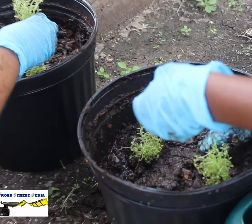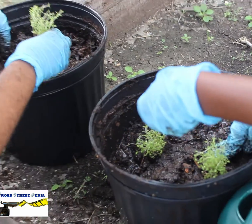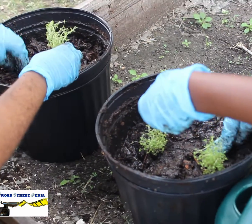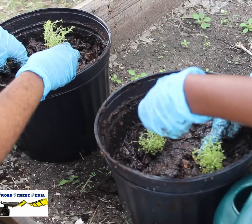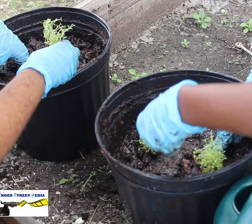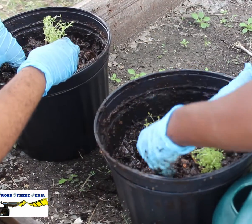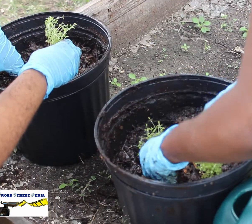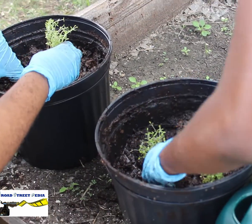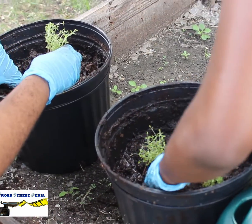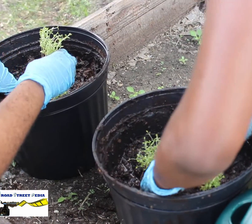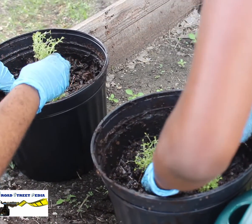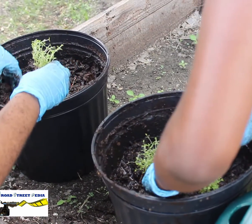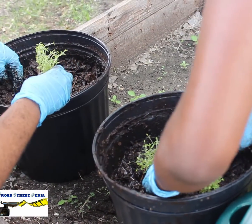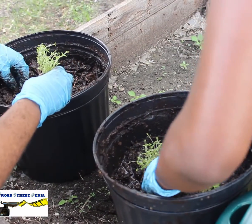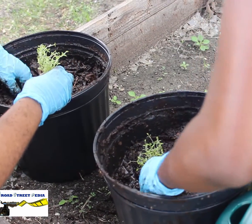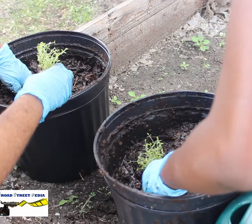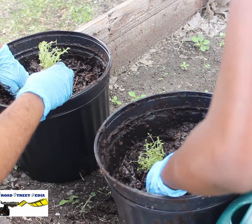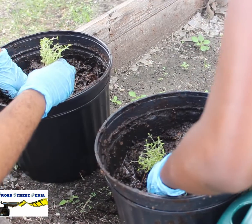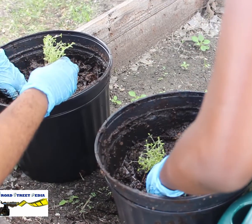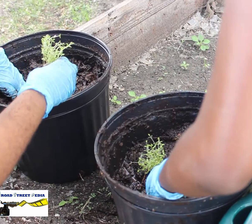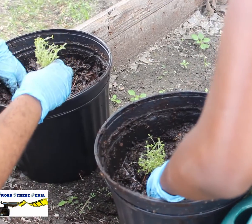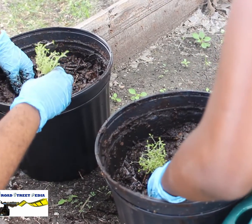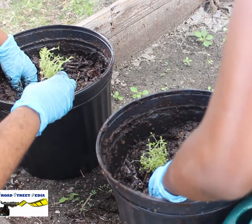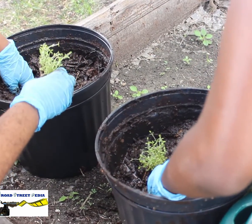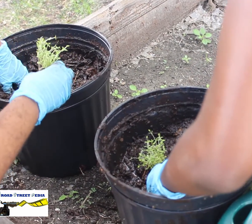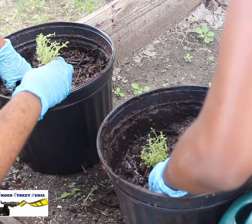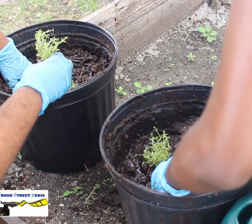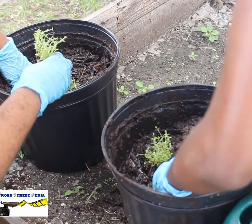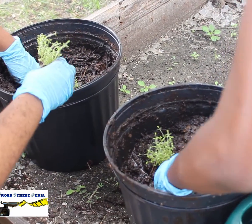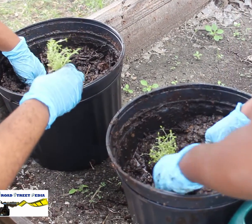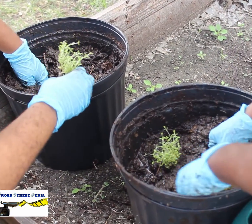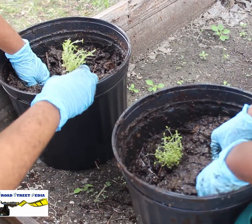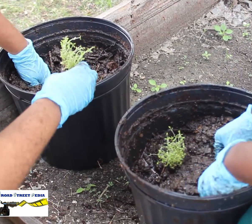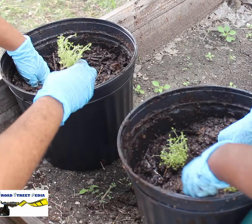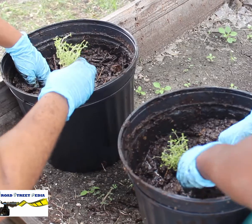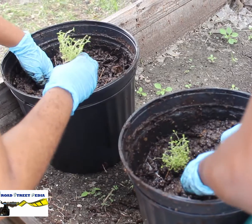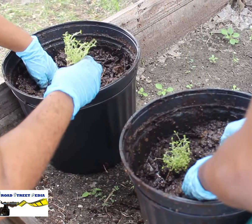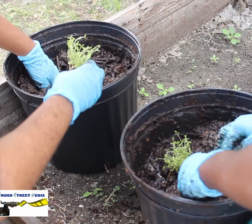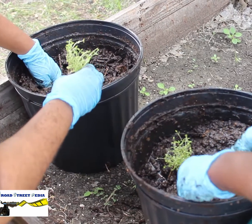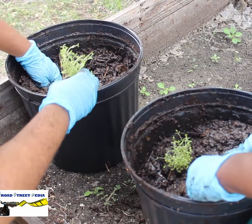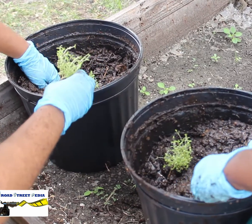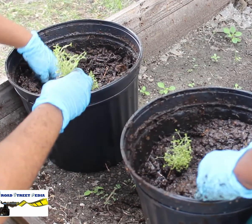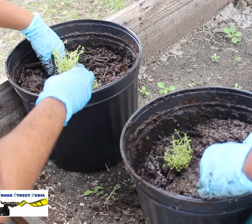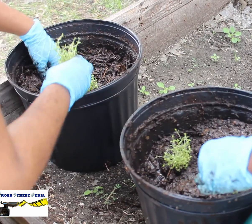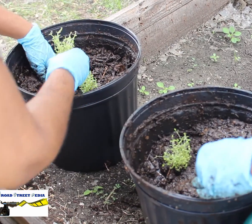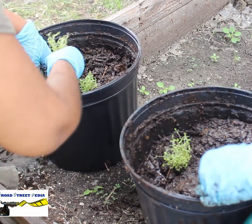Finish it just exactly how you would say finish. Finish.